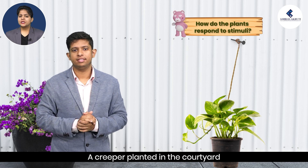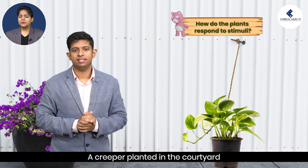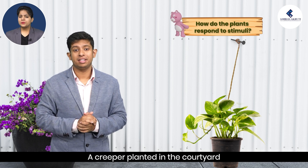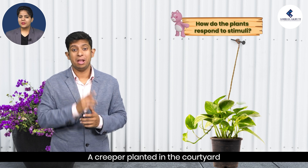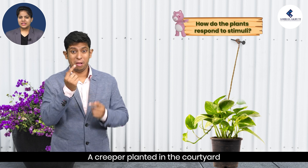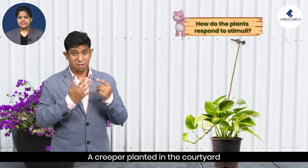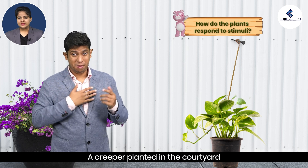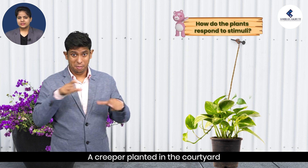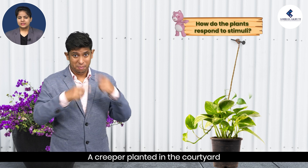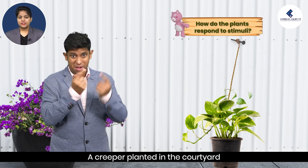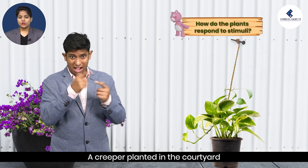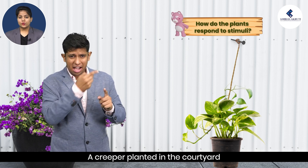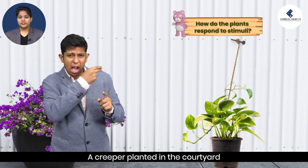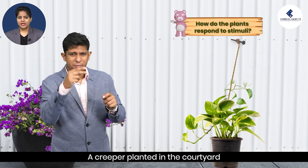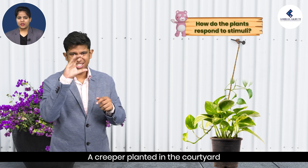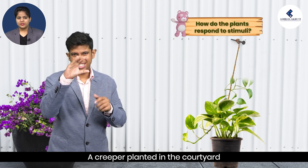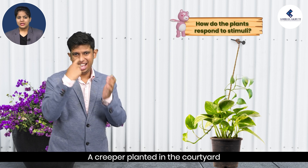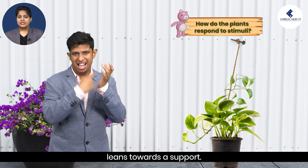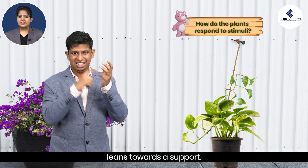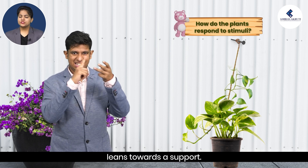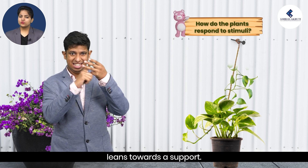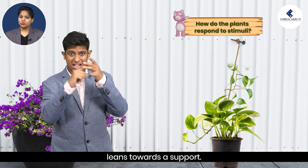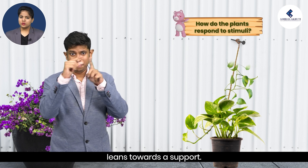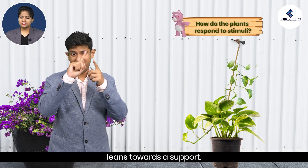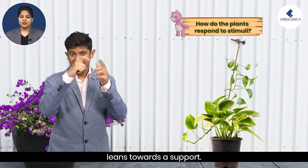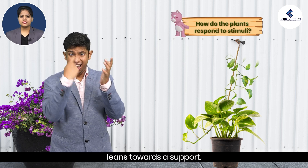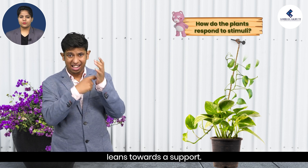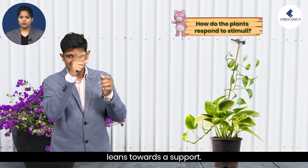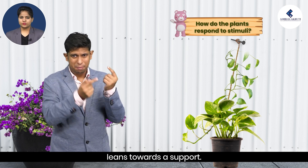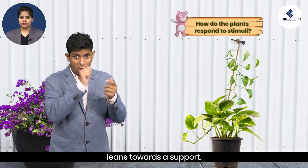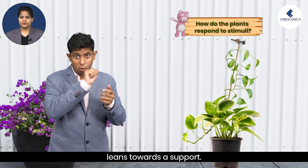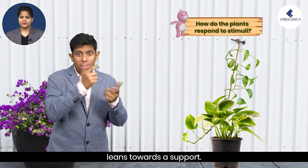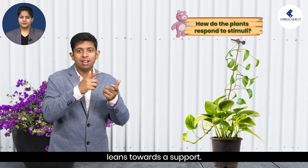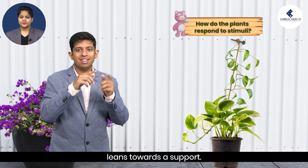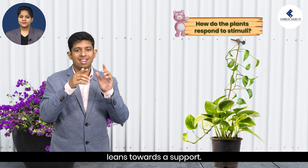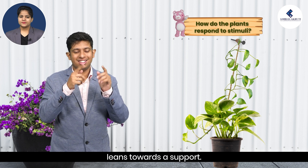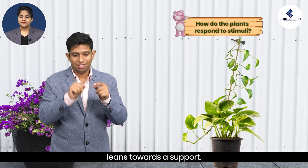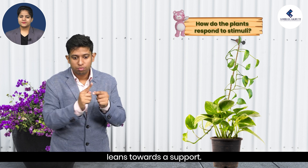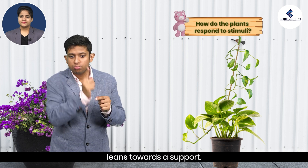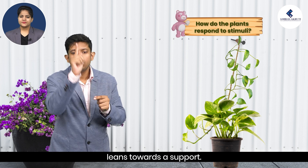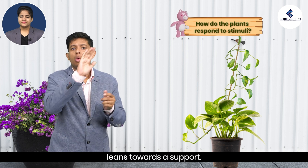A creeper planted in the courtyard leans towards a support.